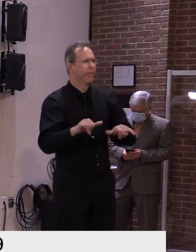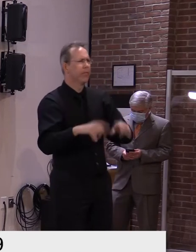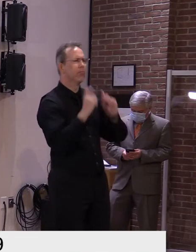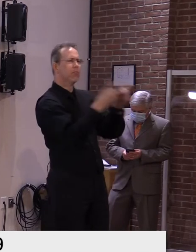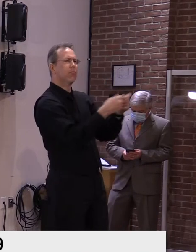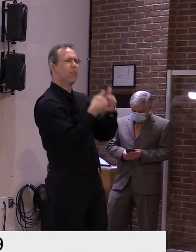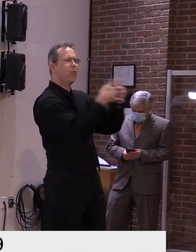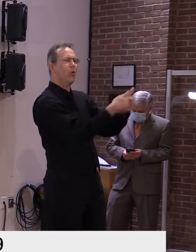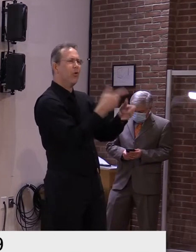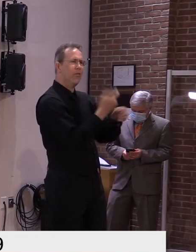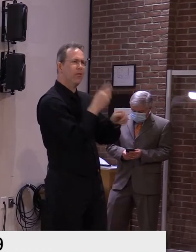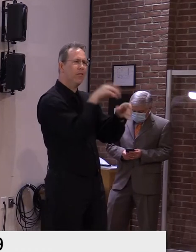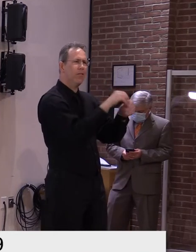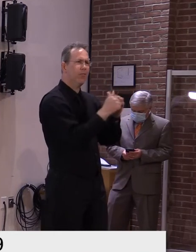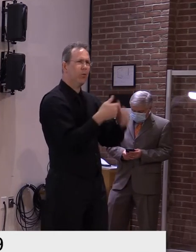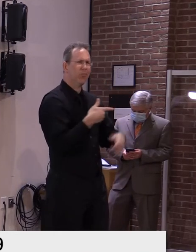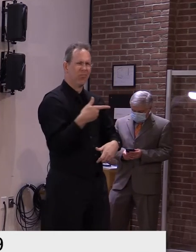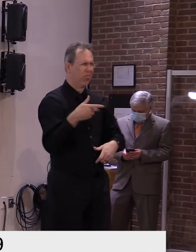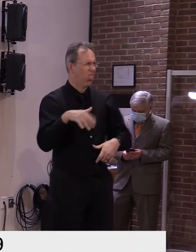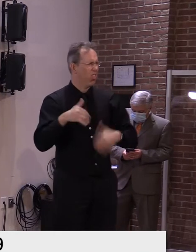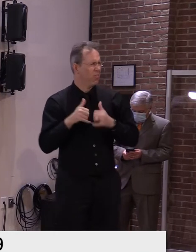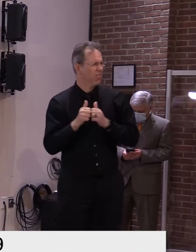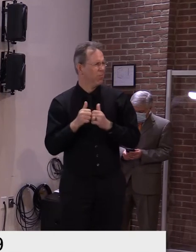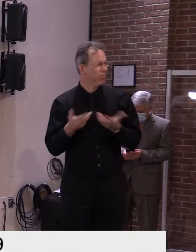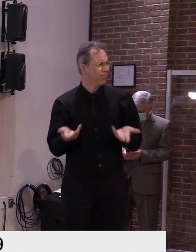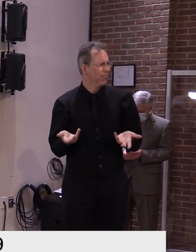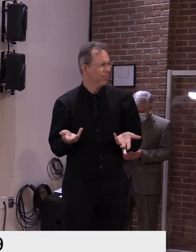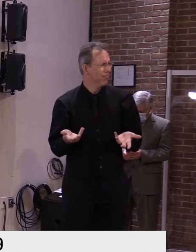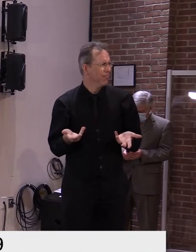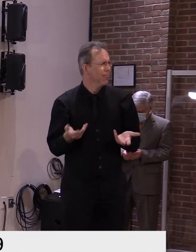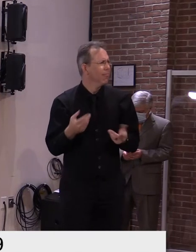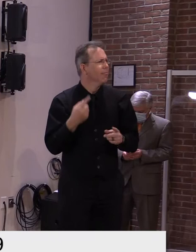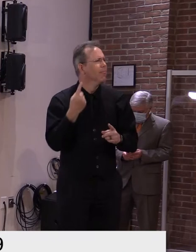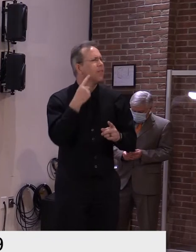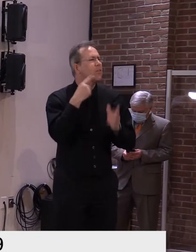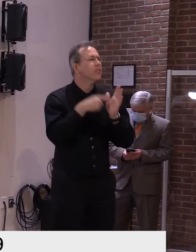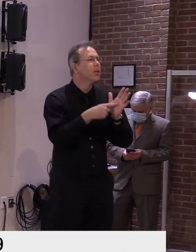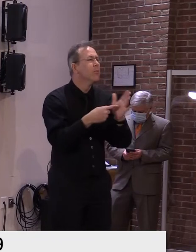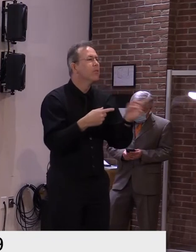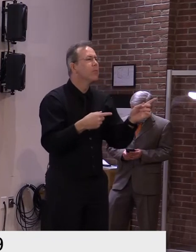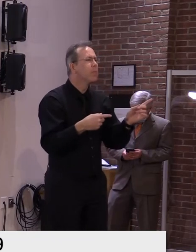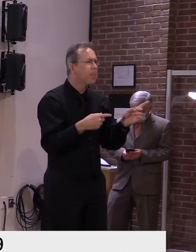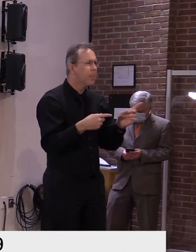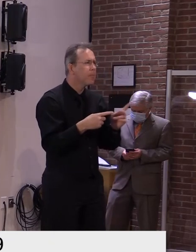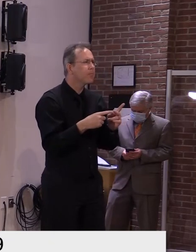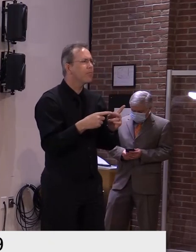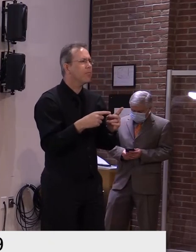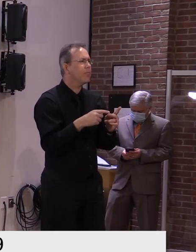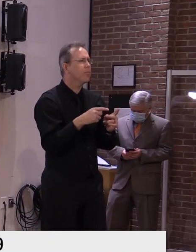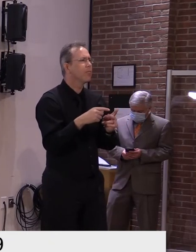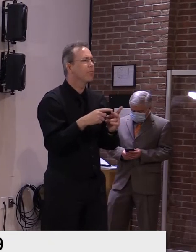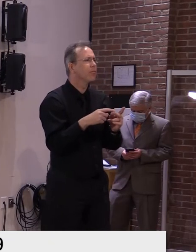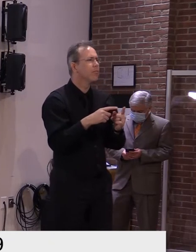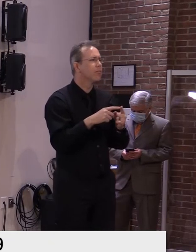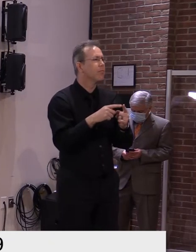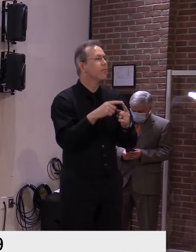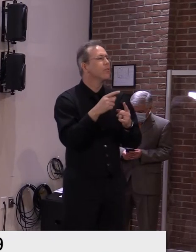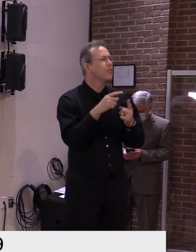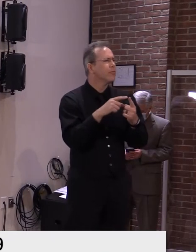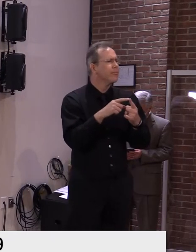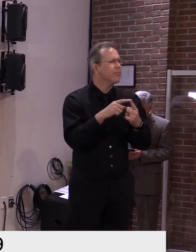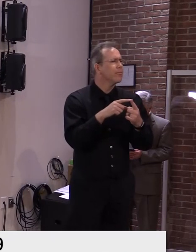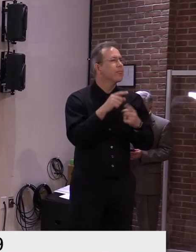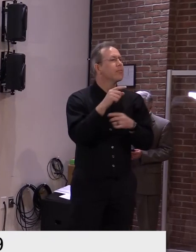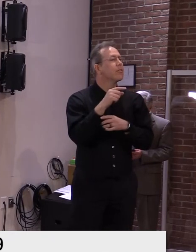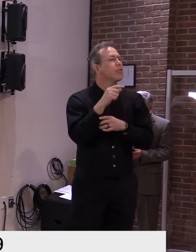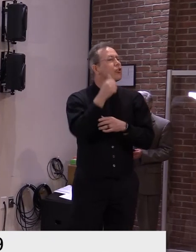game maybe. Last night we learned the Rice girls basketball team was told by the health department it could not play this Sunday in the title game